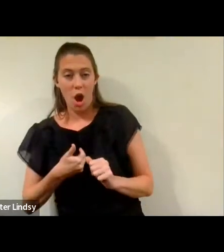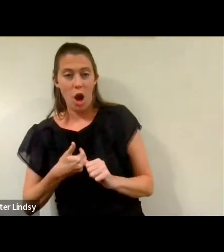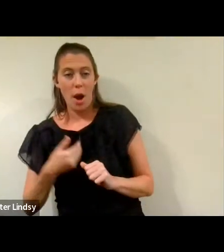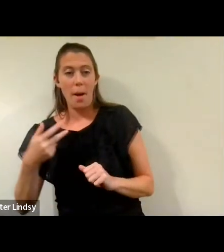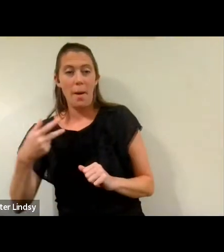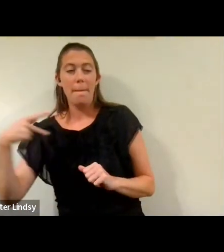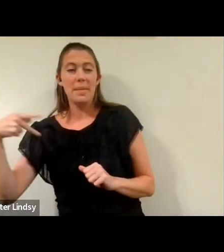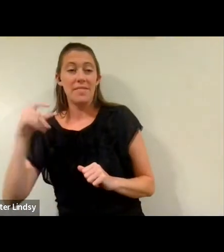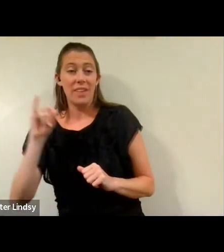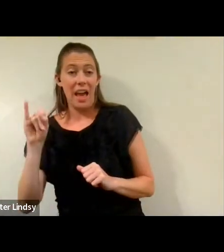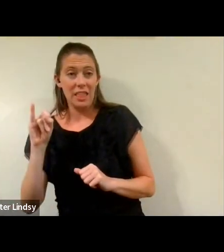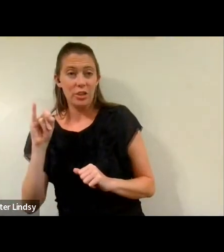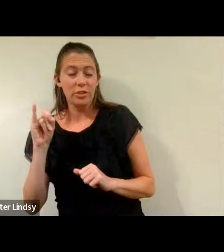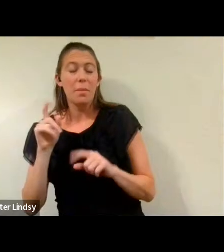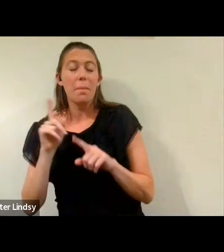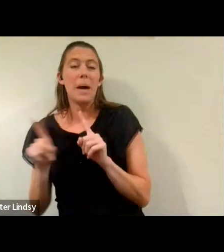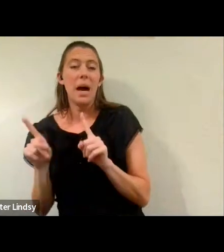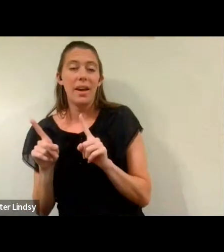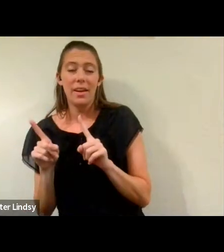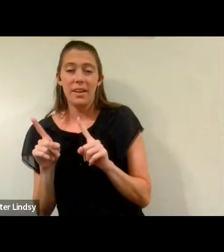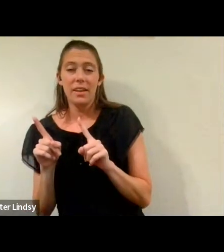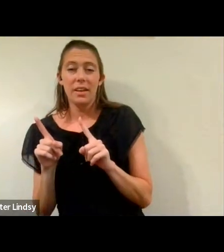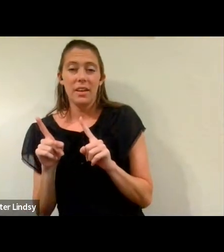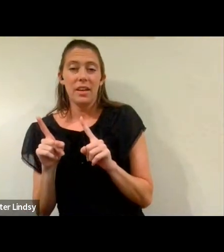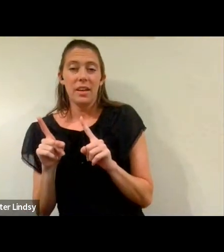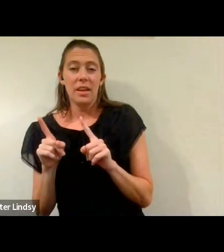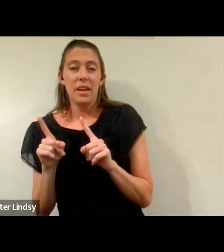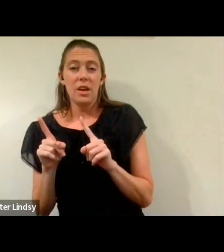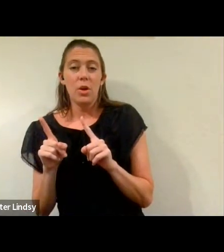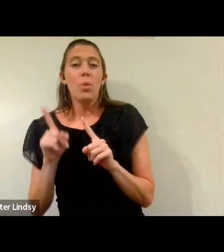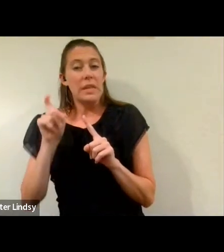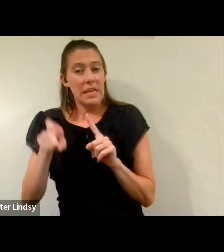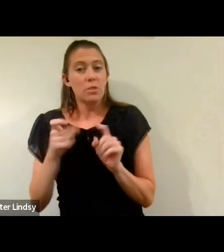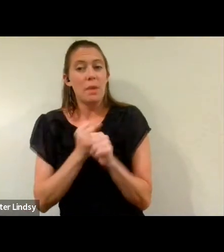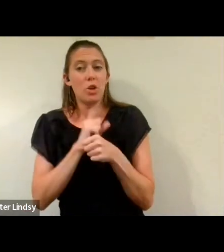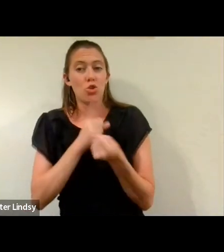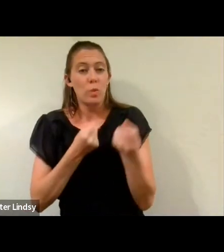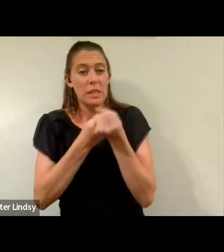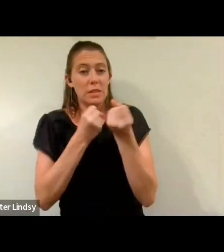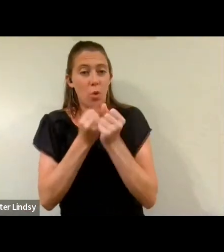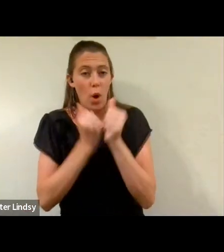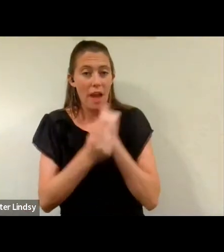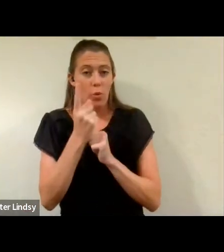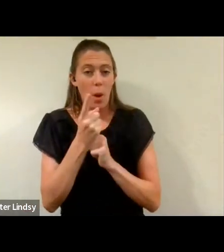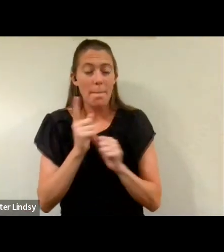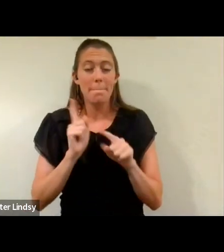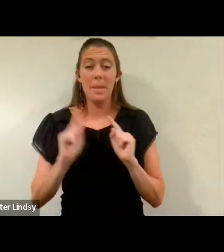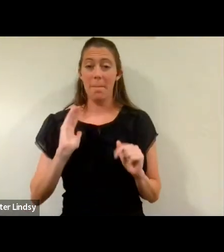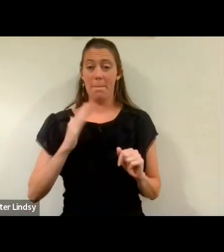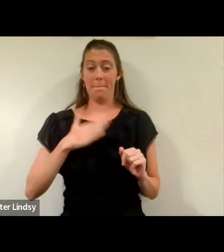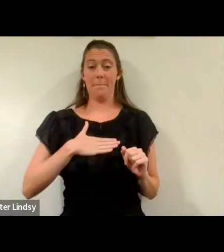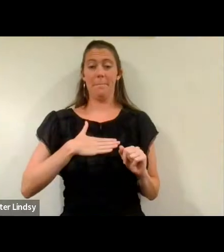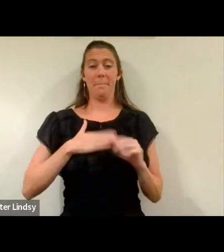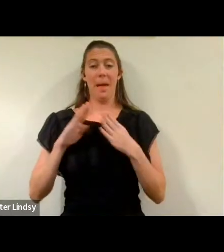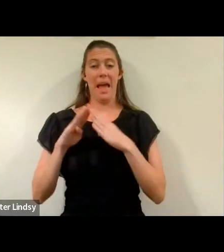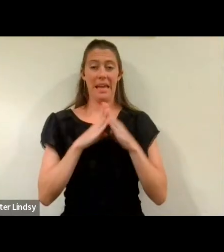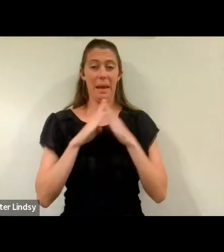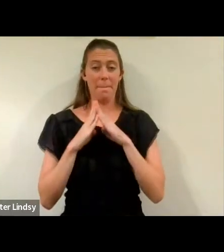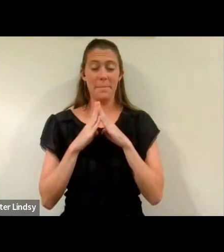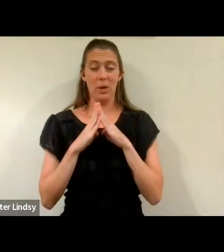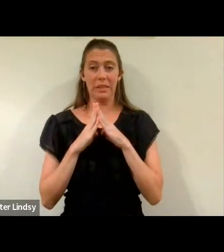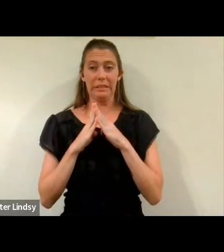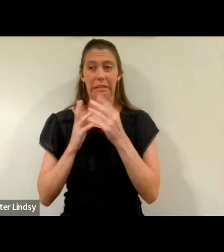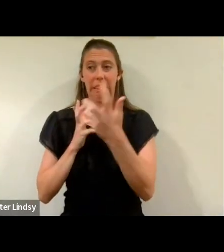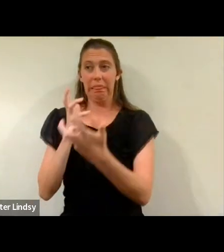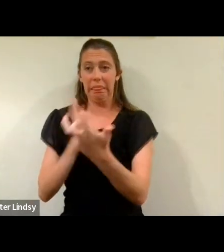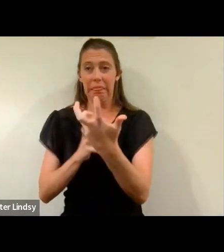in a hole where we don't fit. And so if we continue doing this, we're going to have